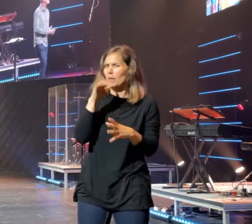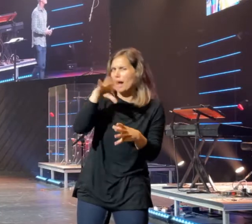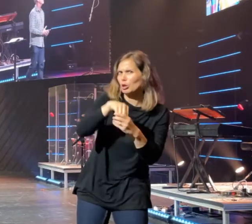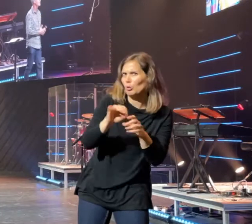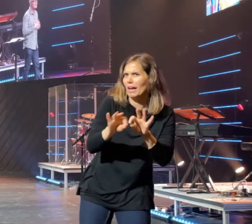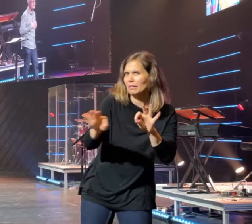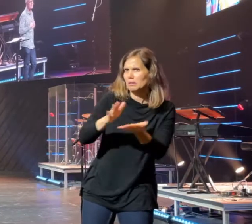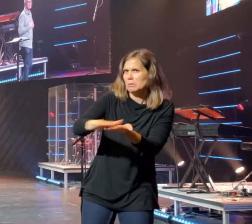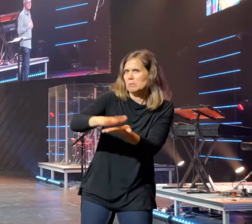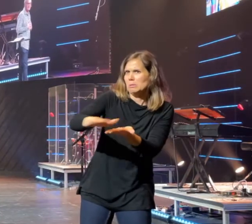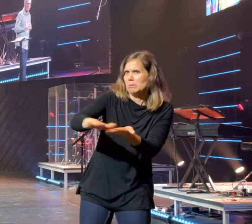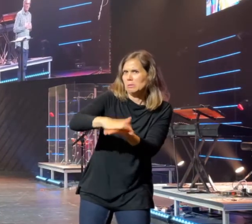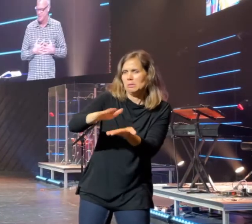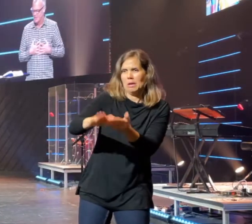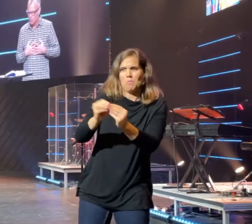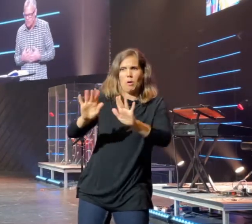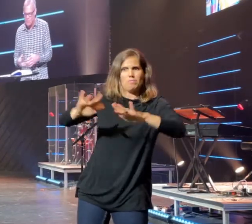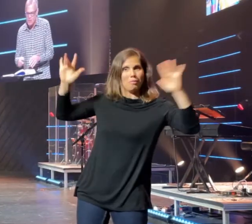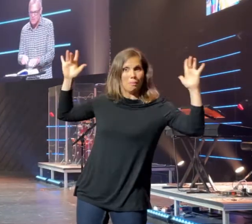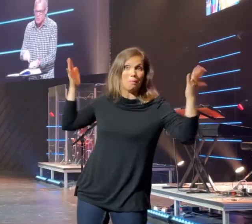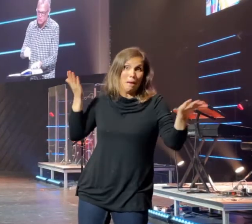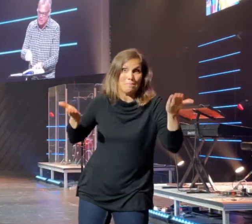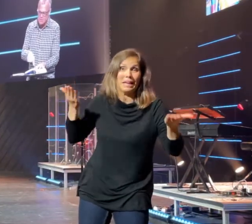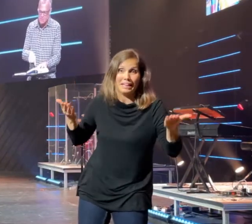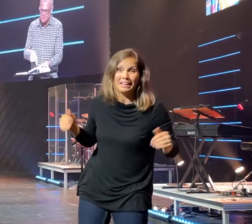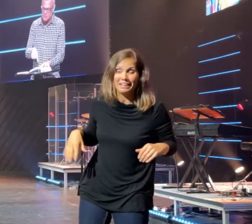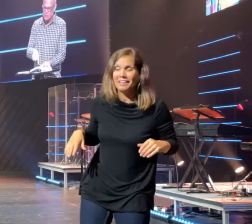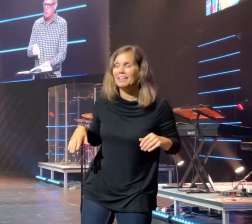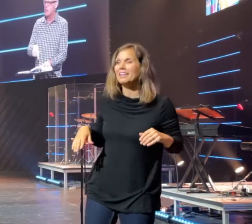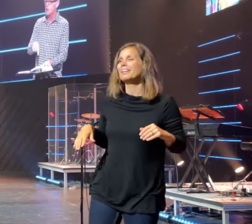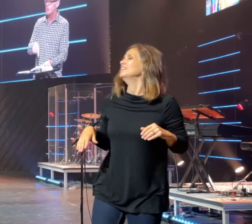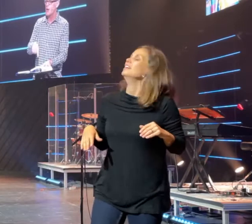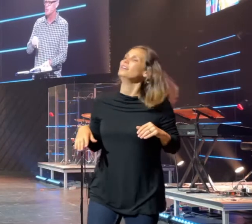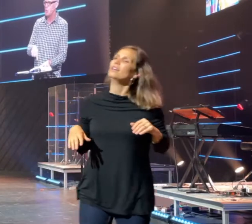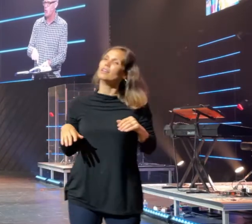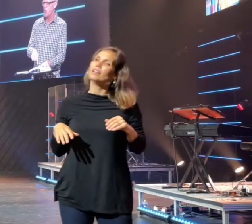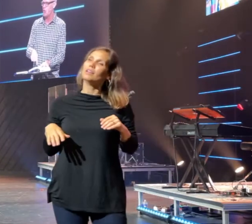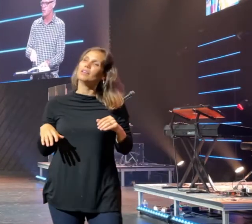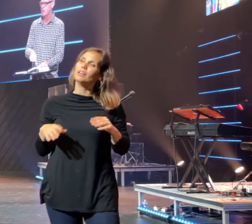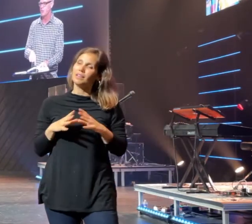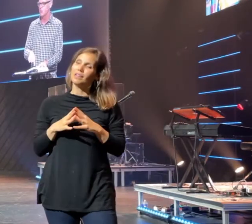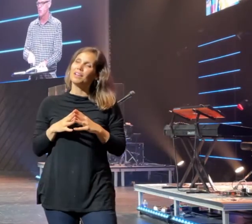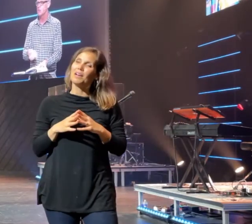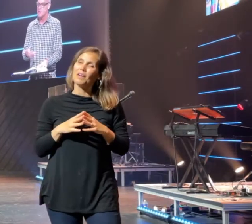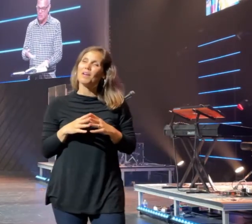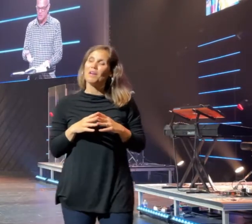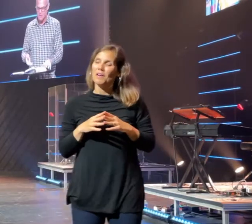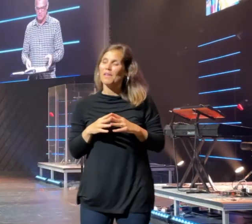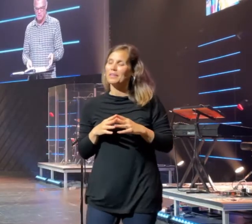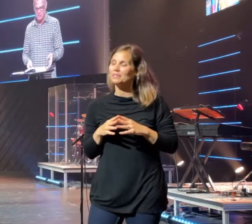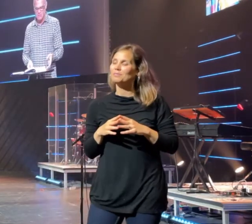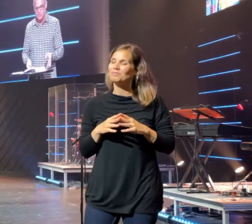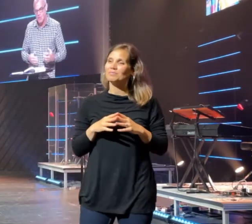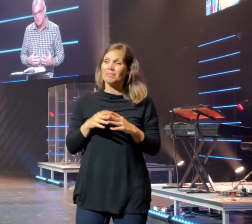tried to clean it up as I wrote. And one of the things that was written to the Apostle Paul, we know there's another letter